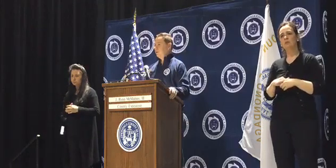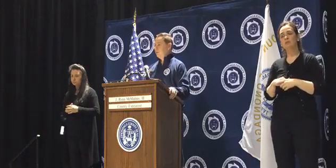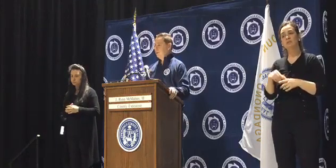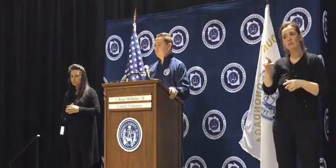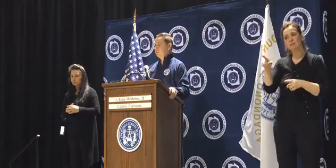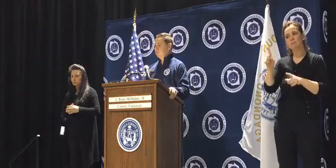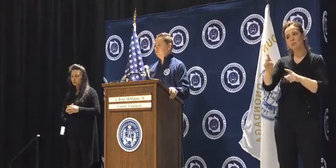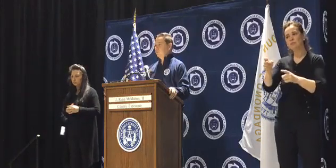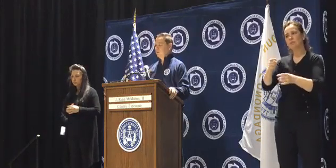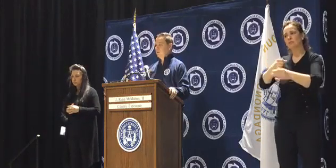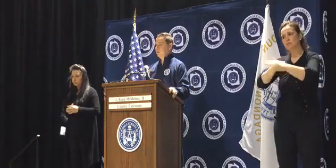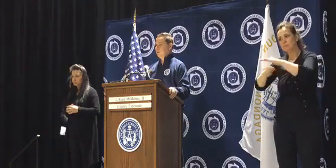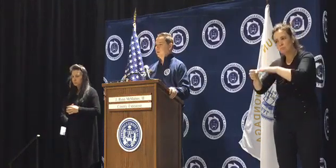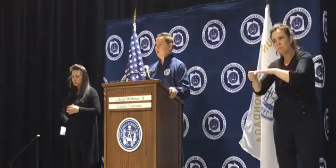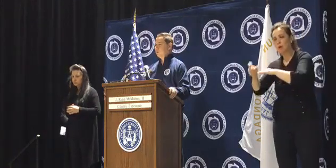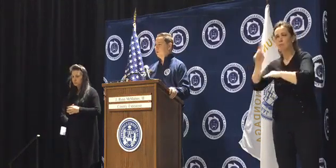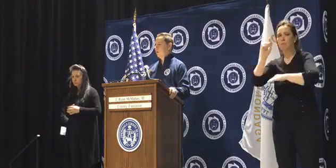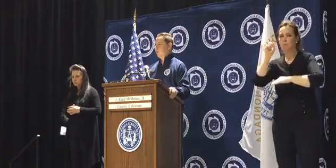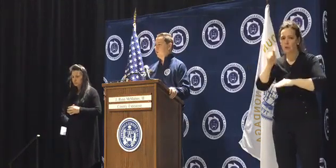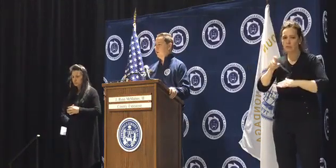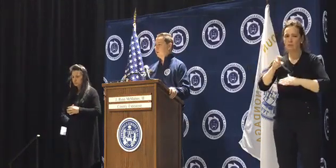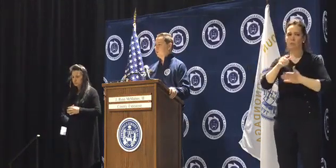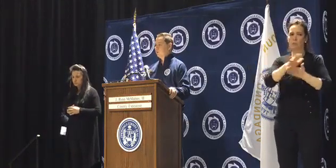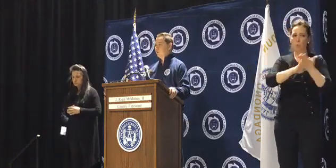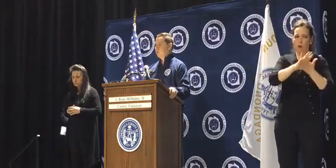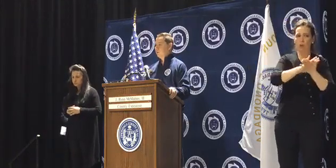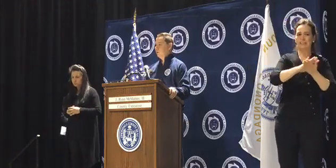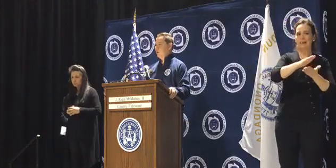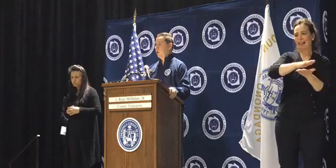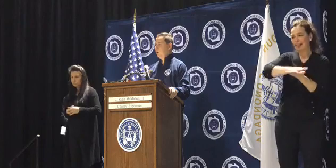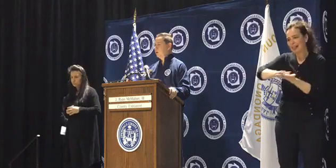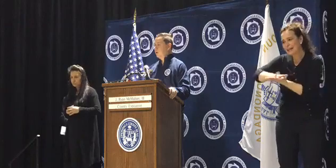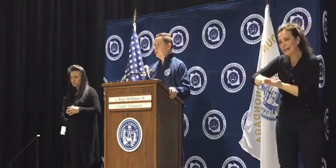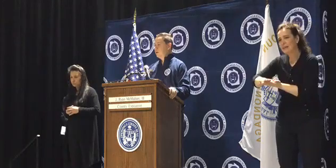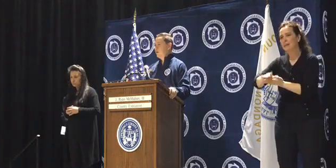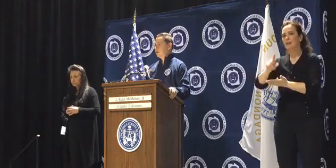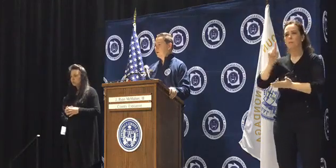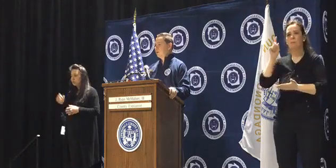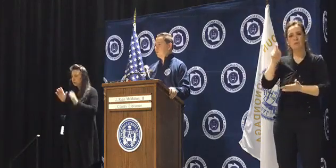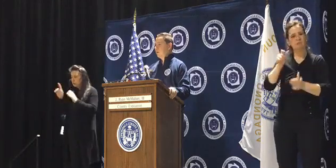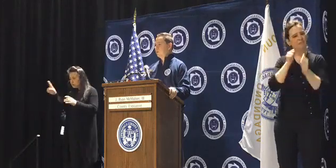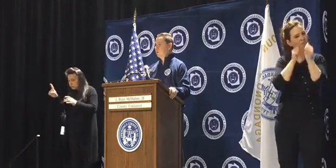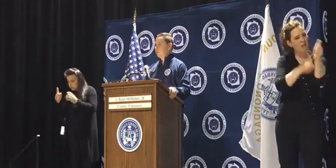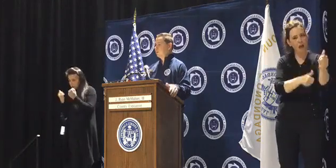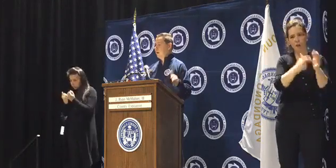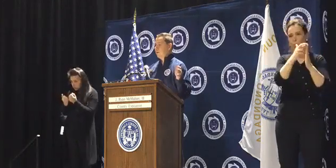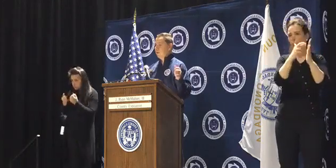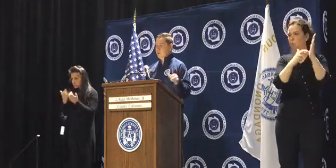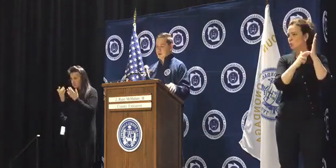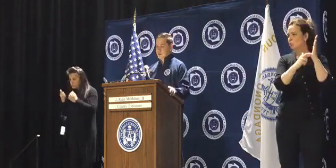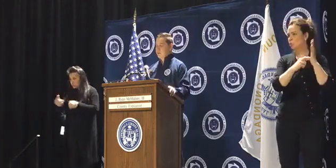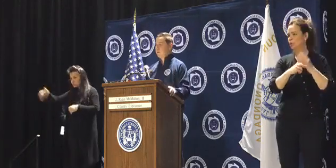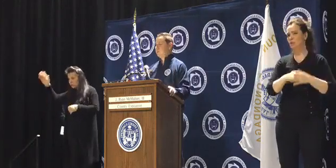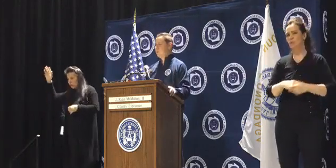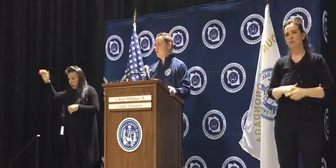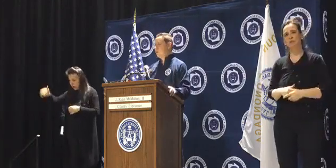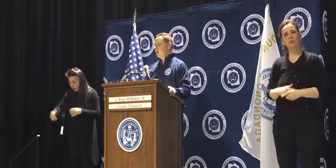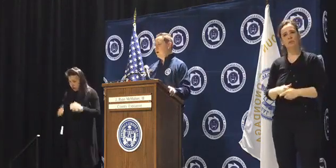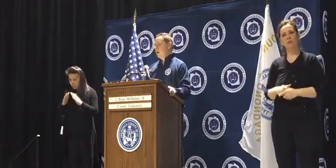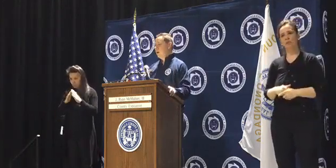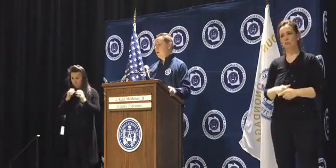and get yourself healthy again. You went hard. Now let's get yourself healthy and see if you have any